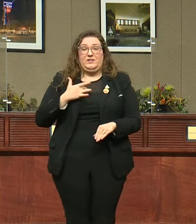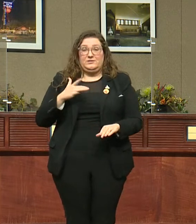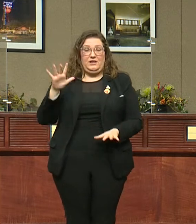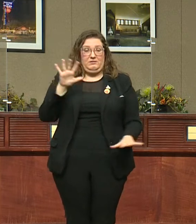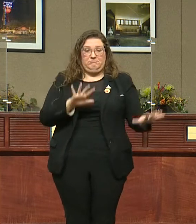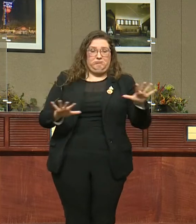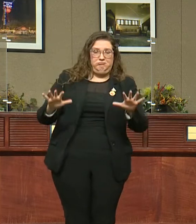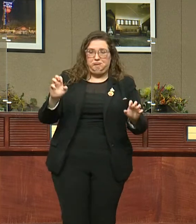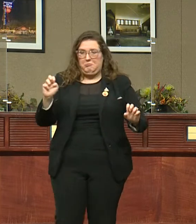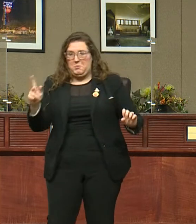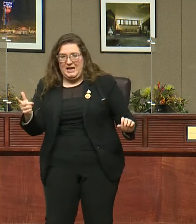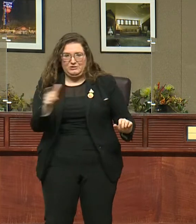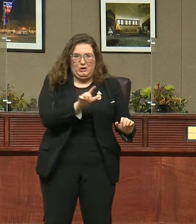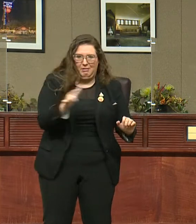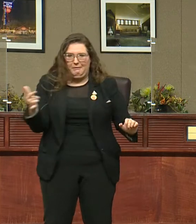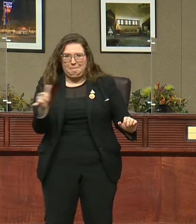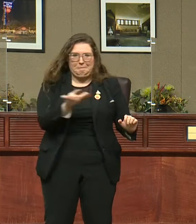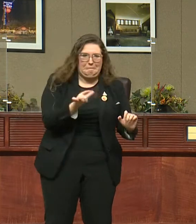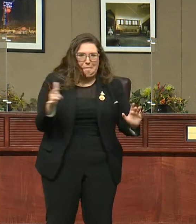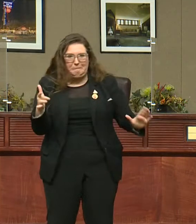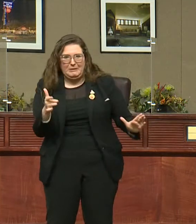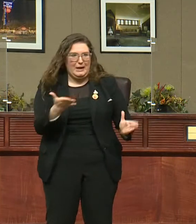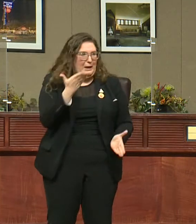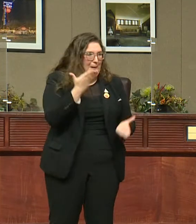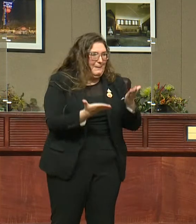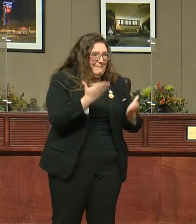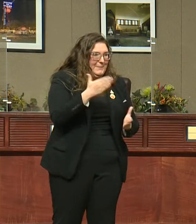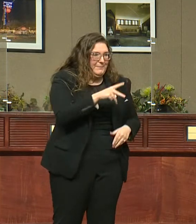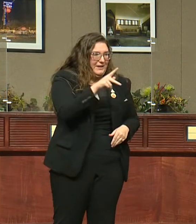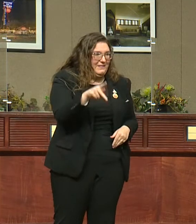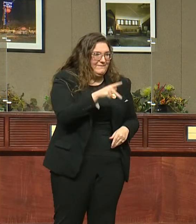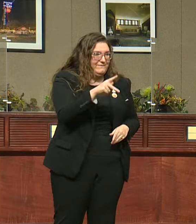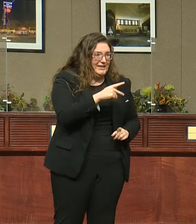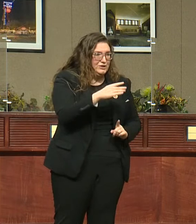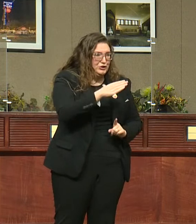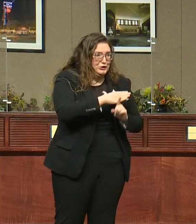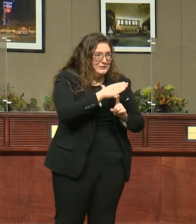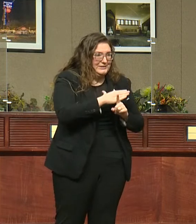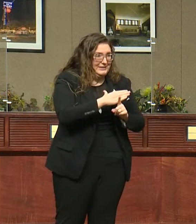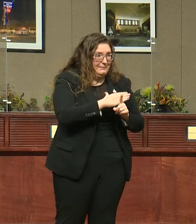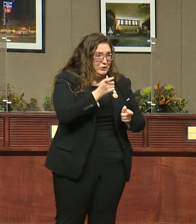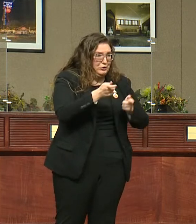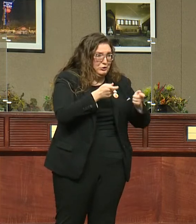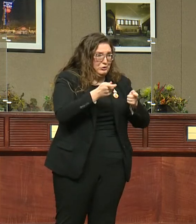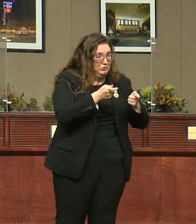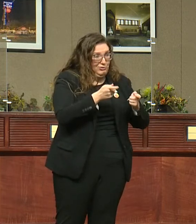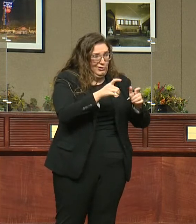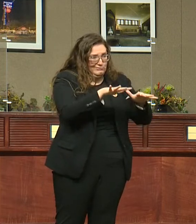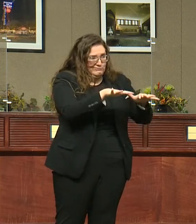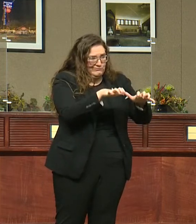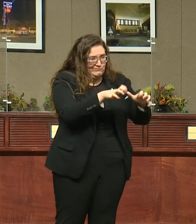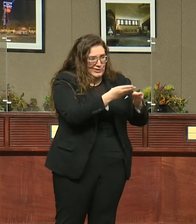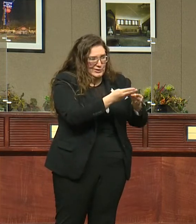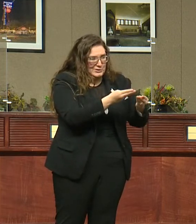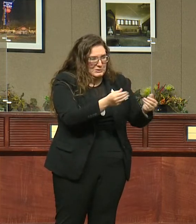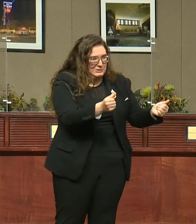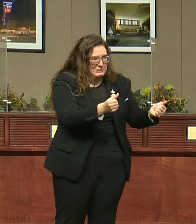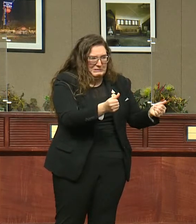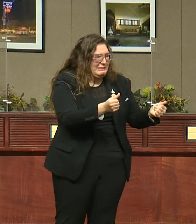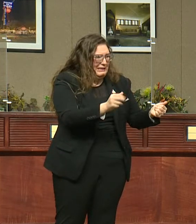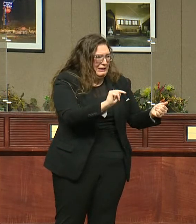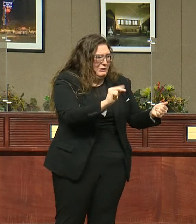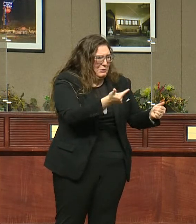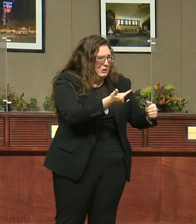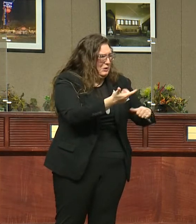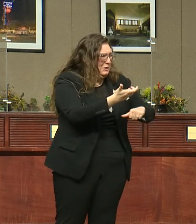a couple of bottles of Moderna, because the temperature control system is a lot easier, and we have less risk of wasting